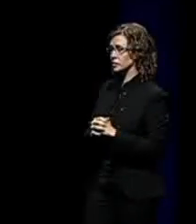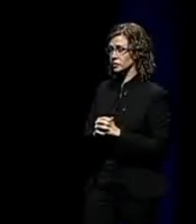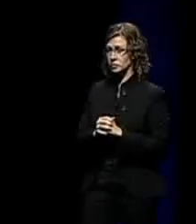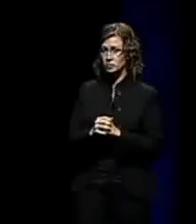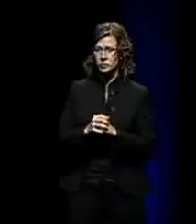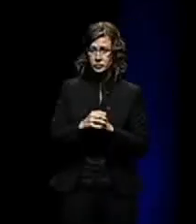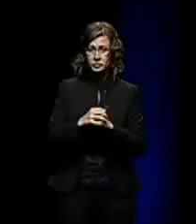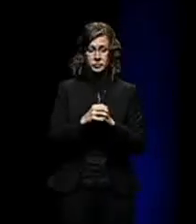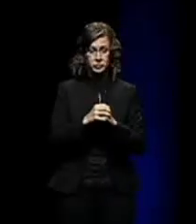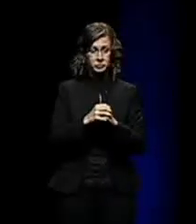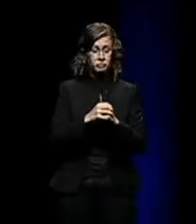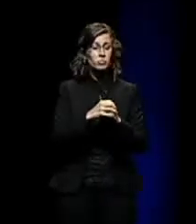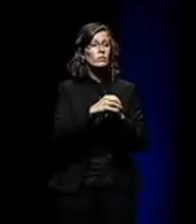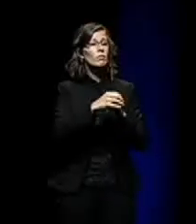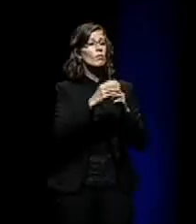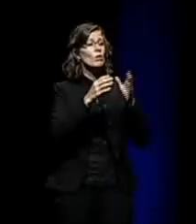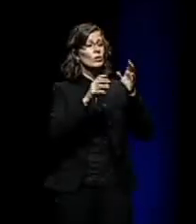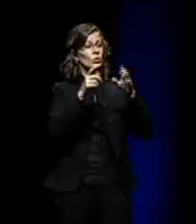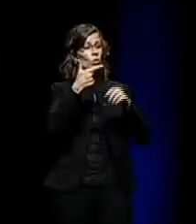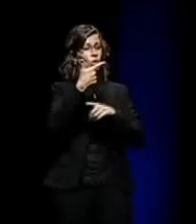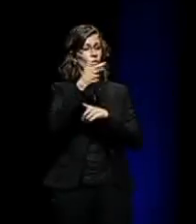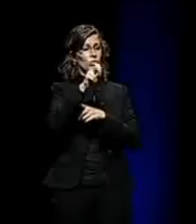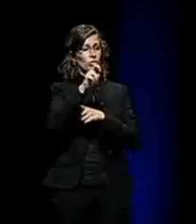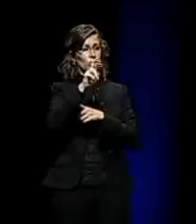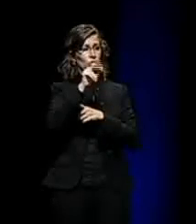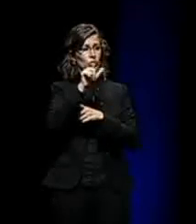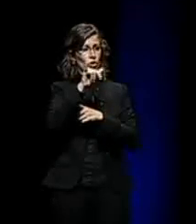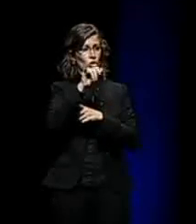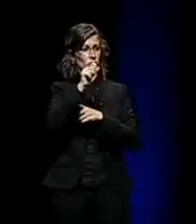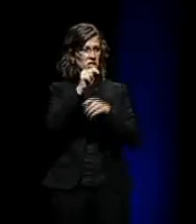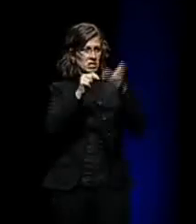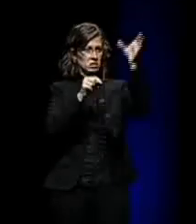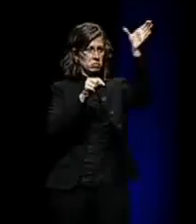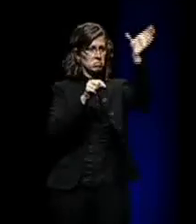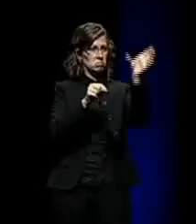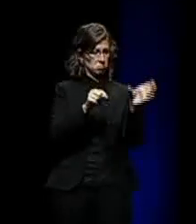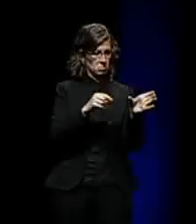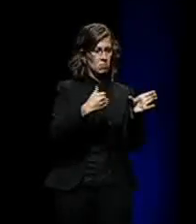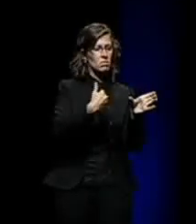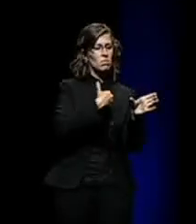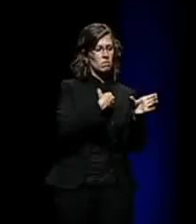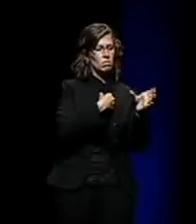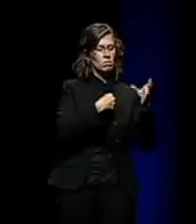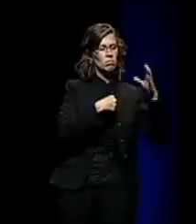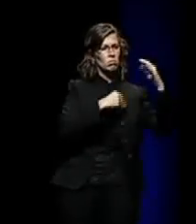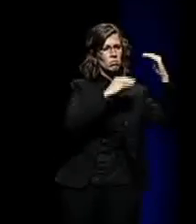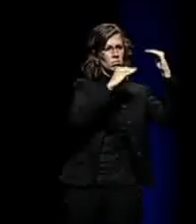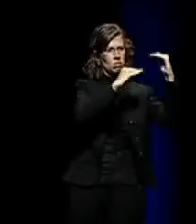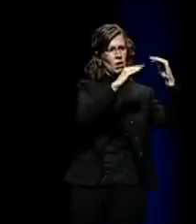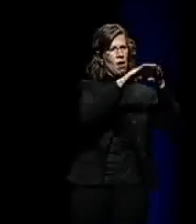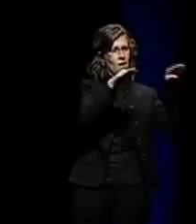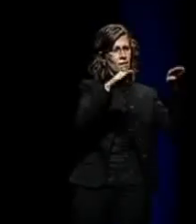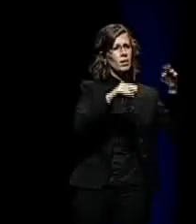the generalist side, there are two levels. Remember the requirement before there would be at least two levels, NIC 1, NIC